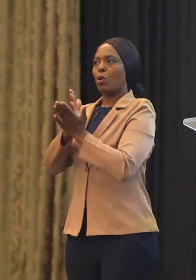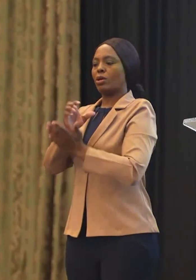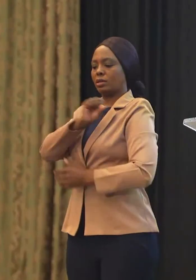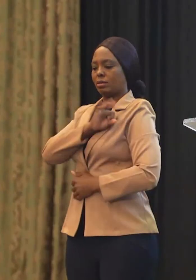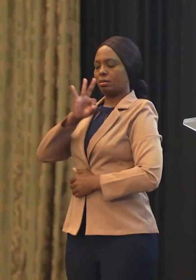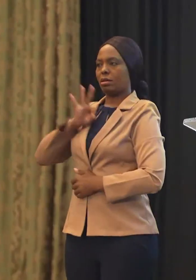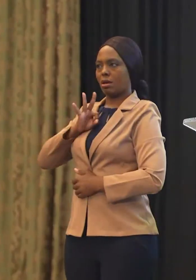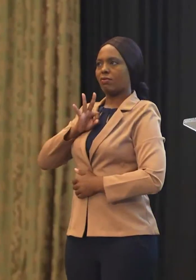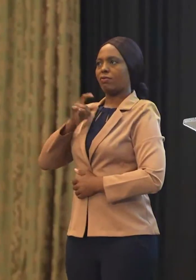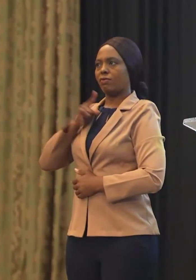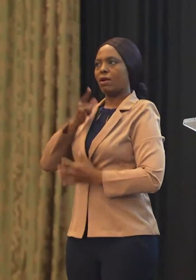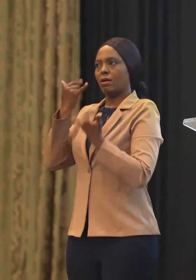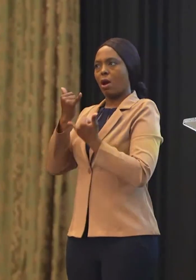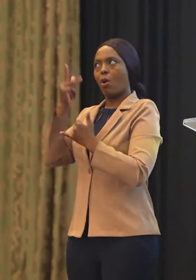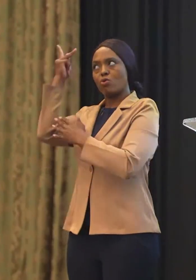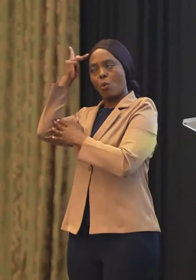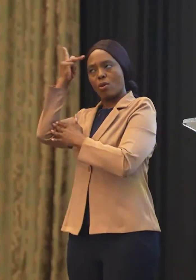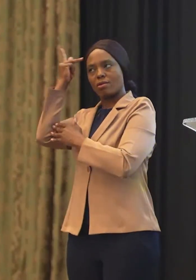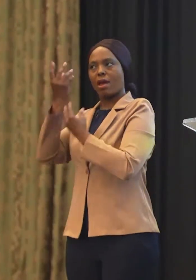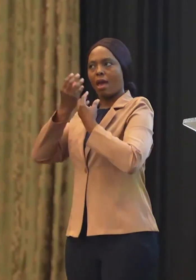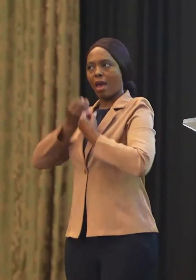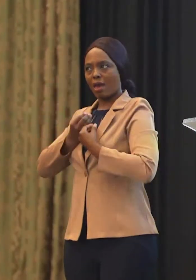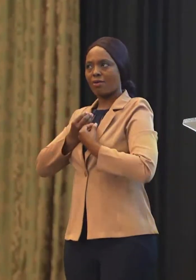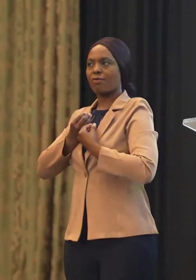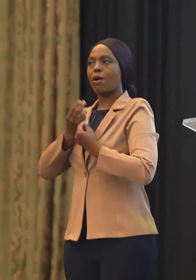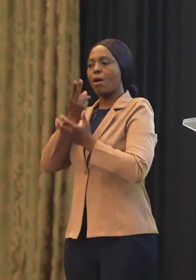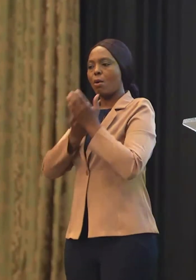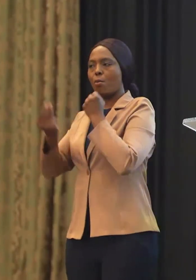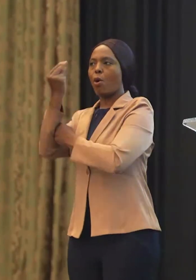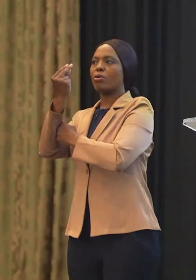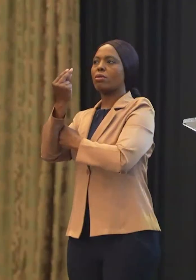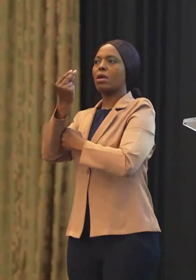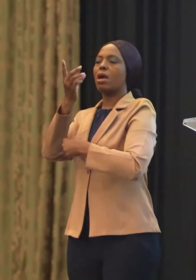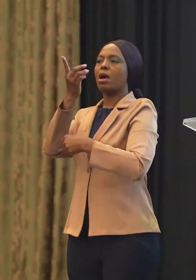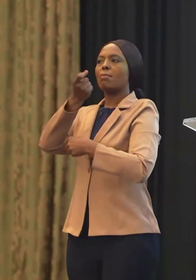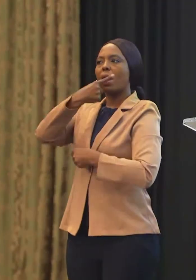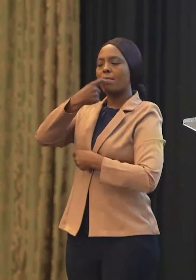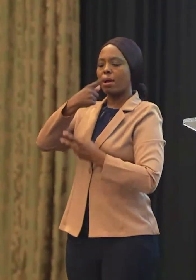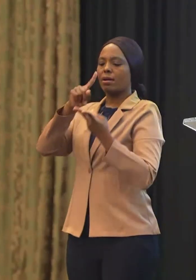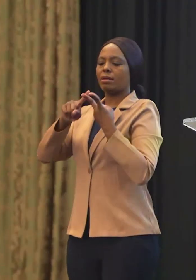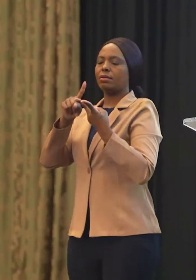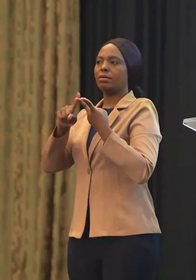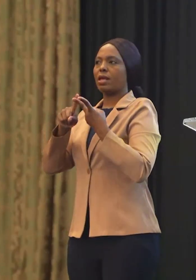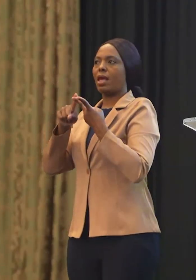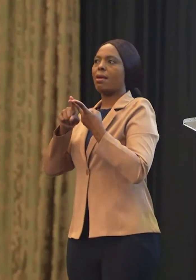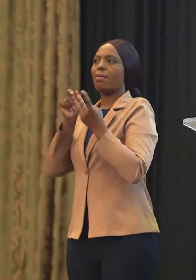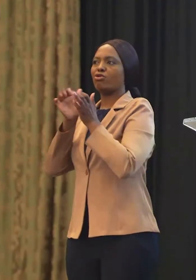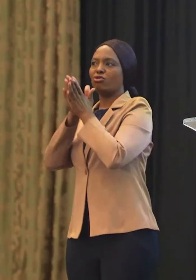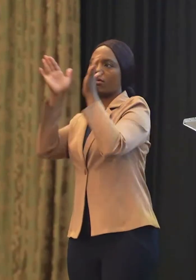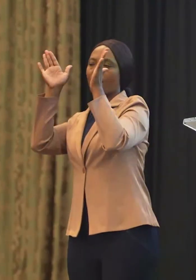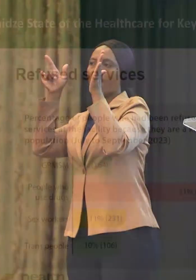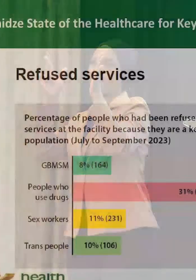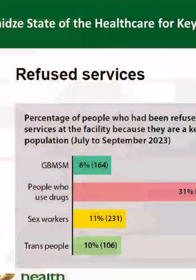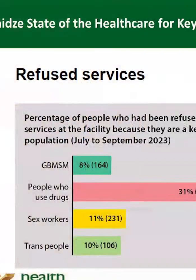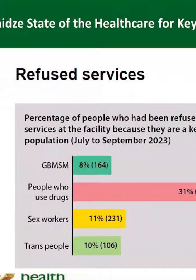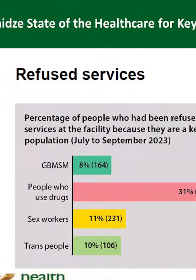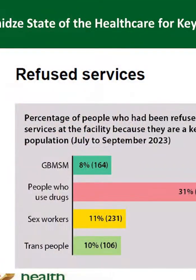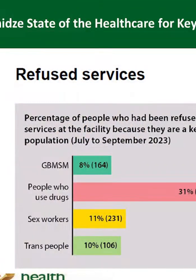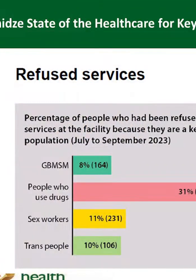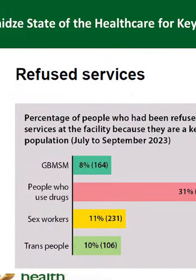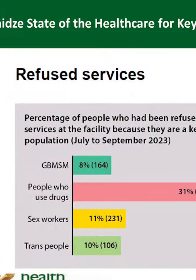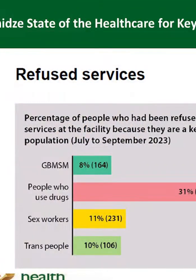we are covering both the clinical and the non-clinical staff. Also, again, secondly, it